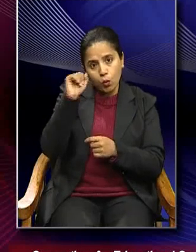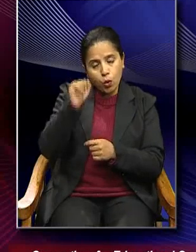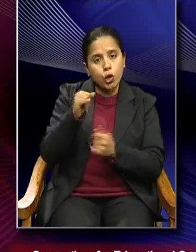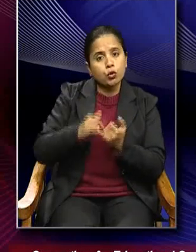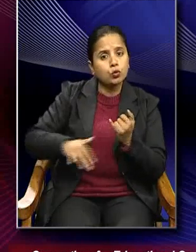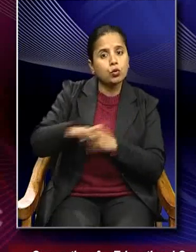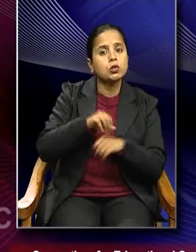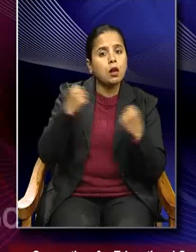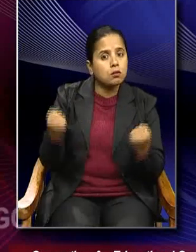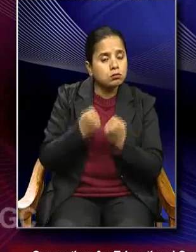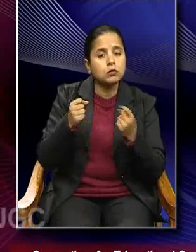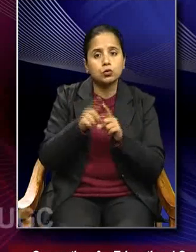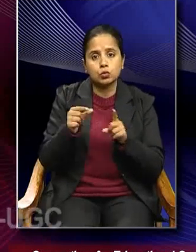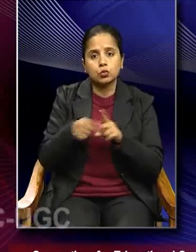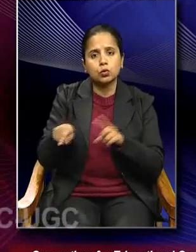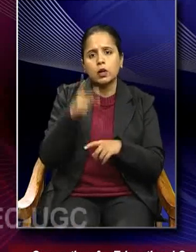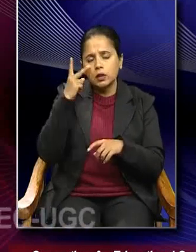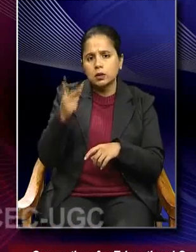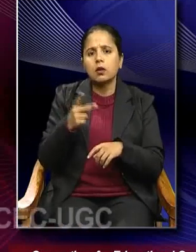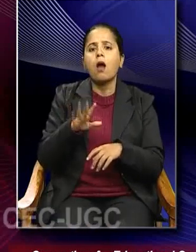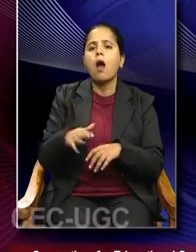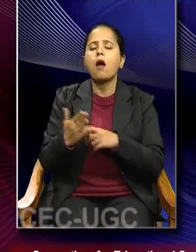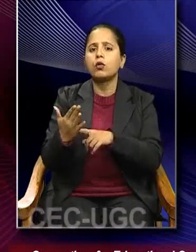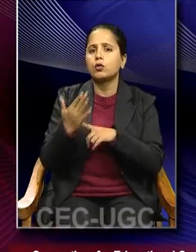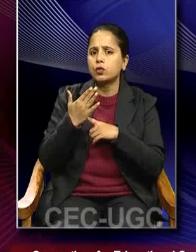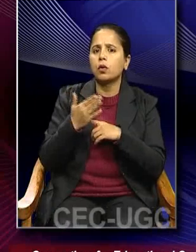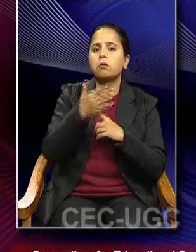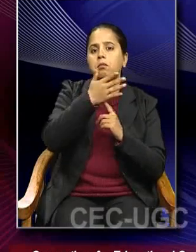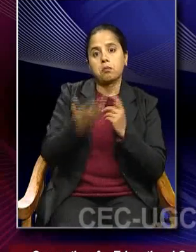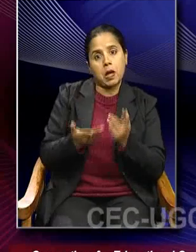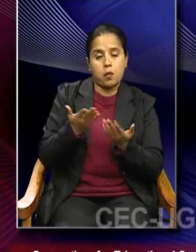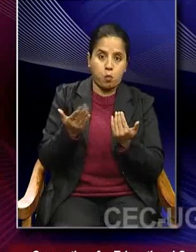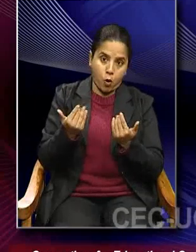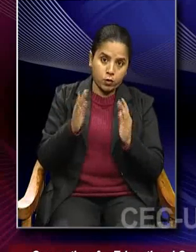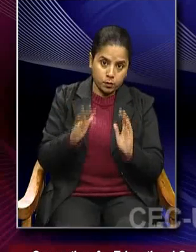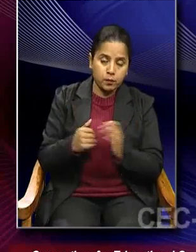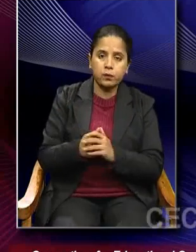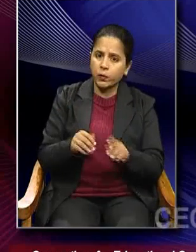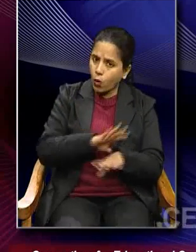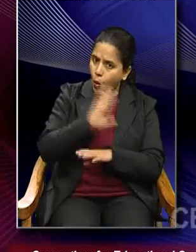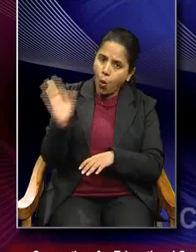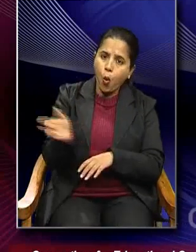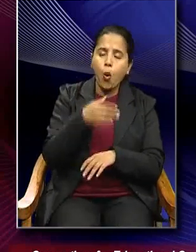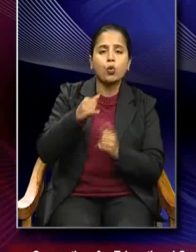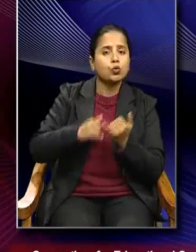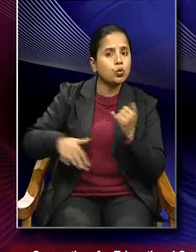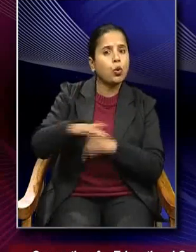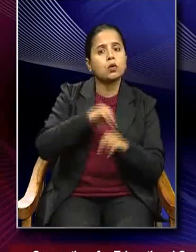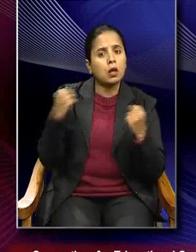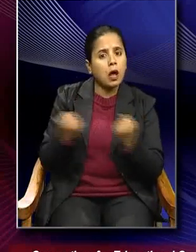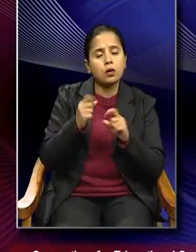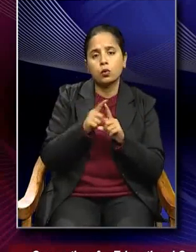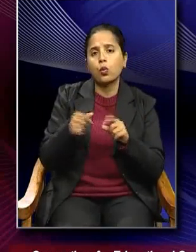social action tends to arrive at an assumption that all social action